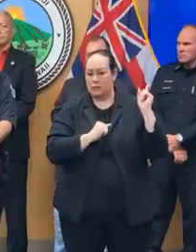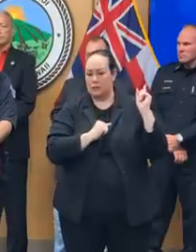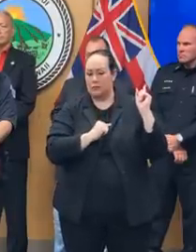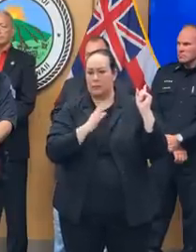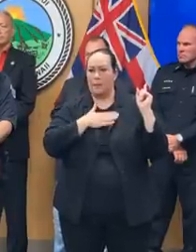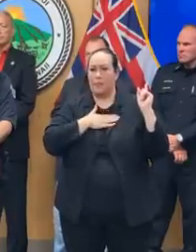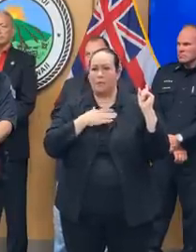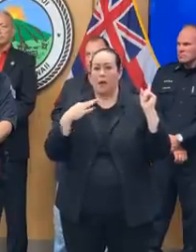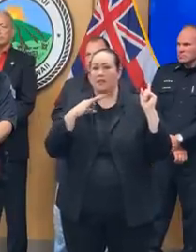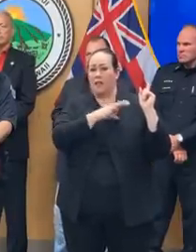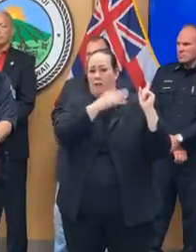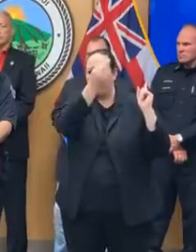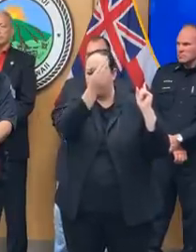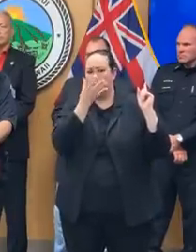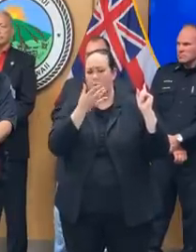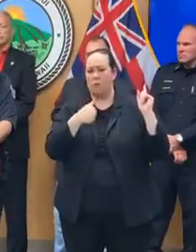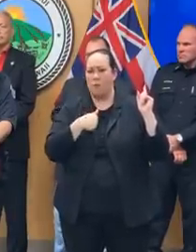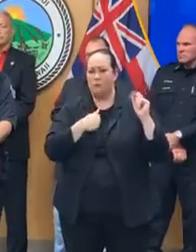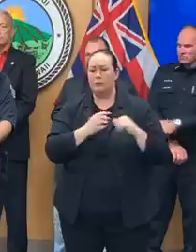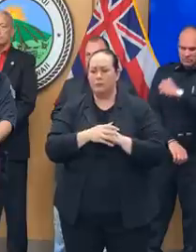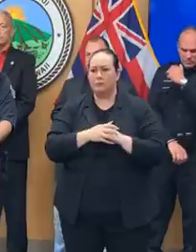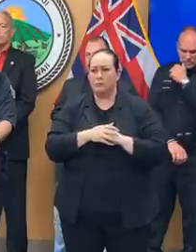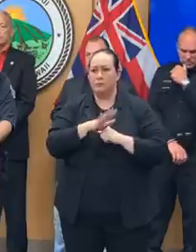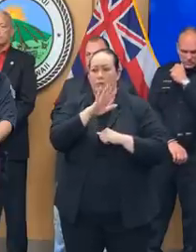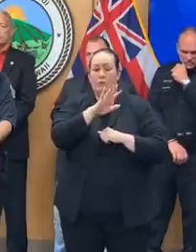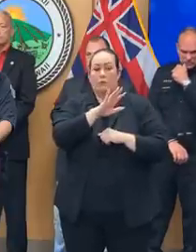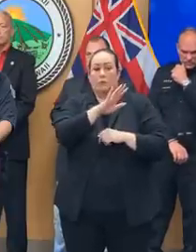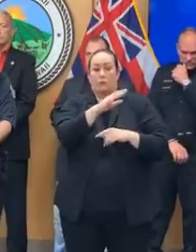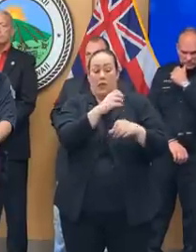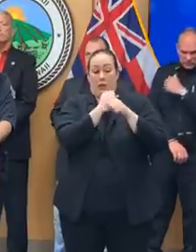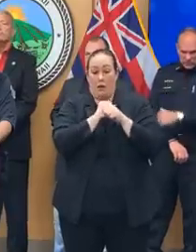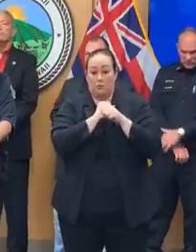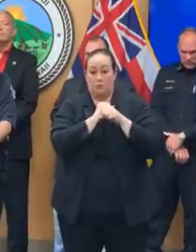my staff that they received